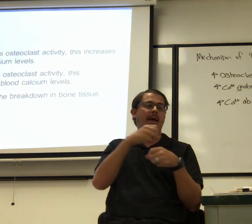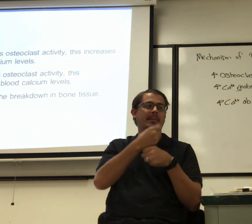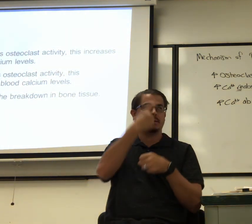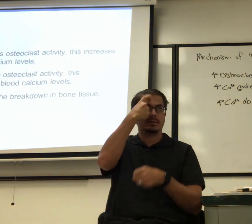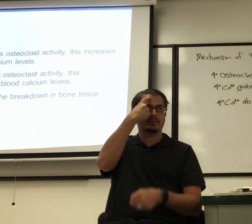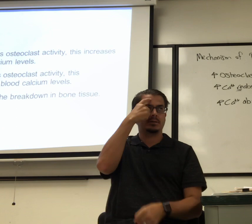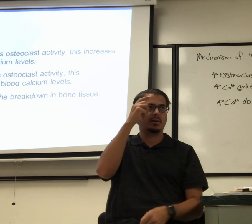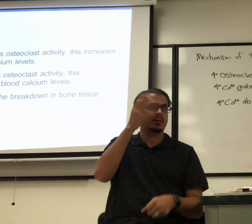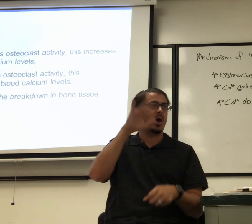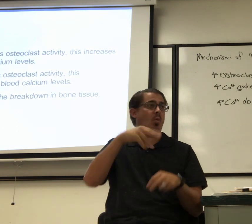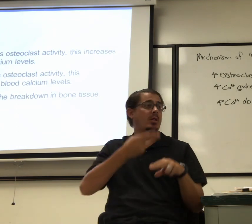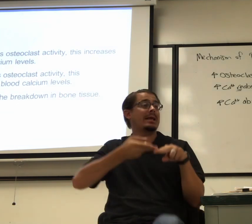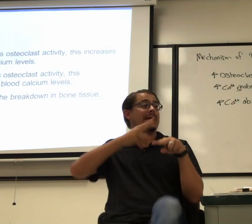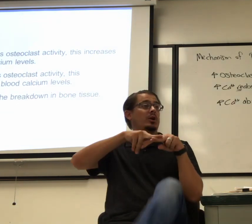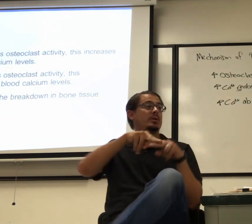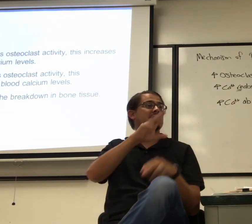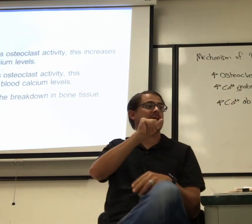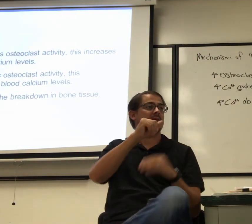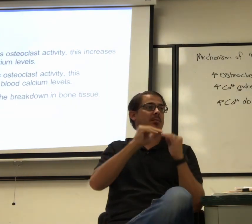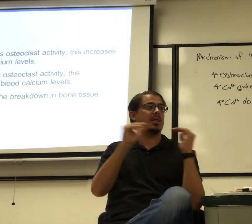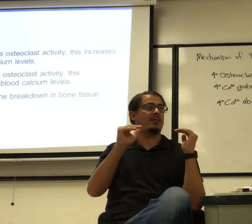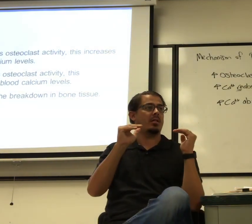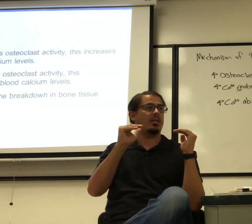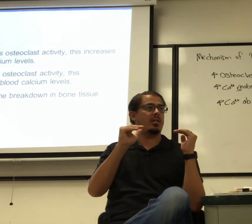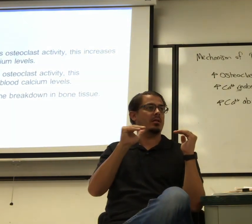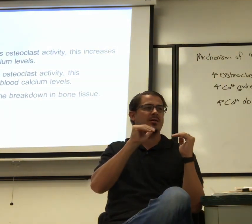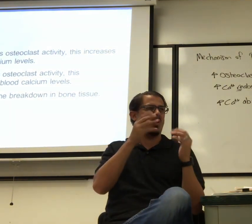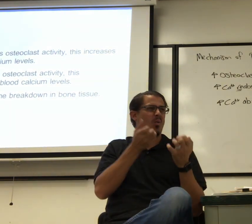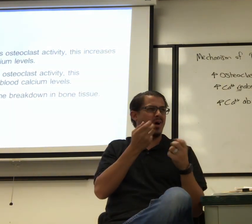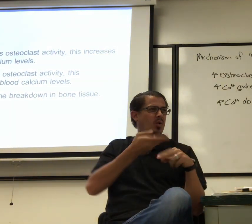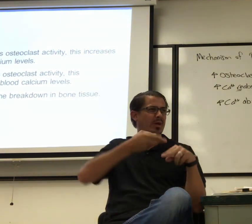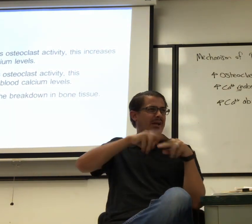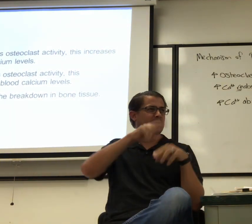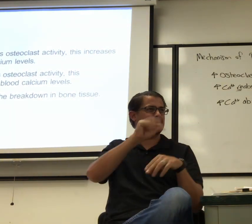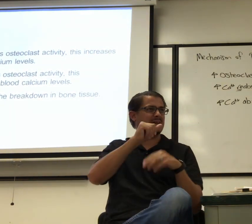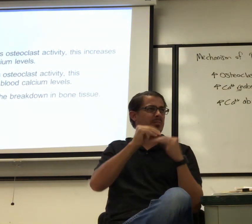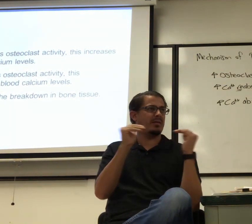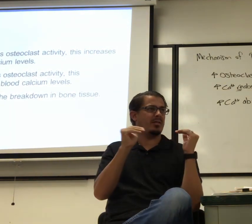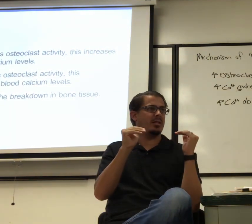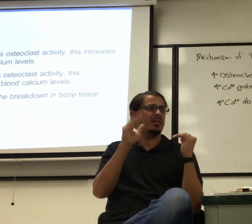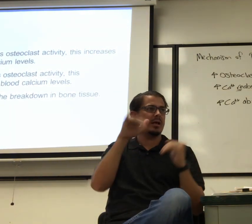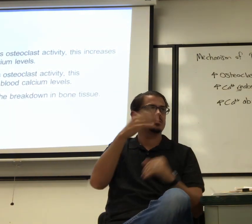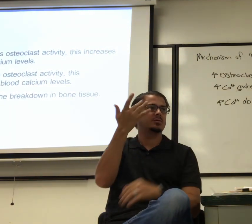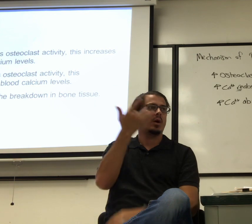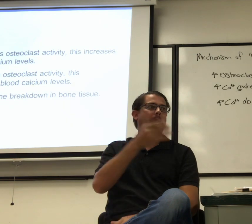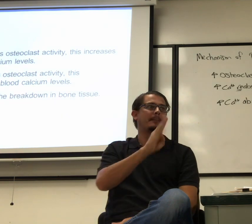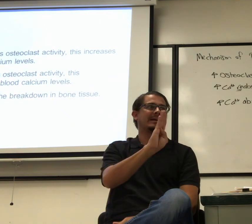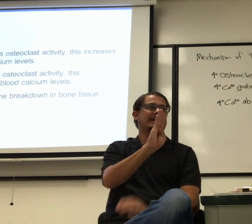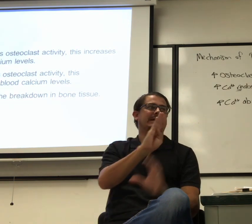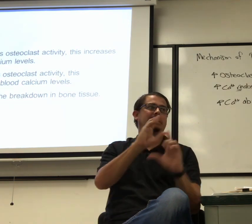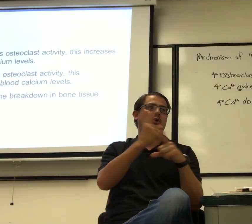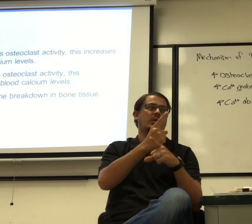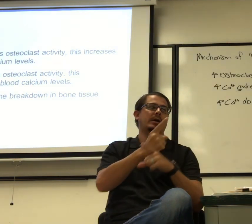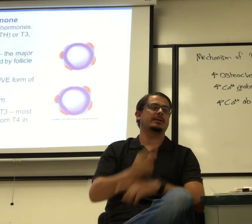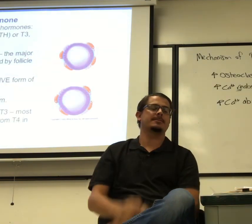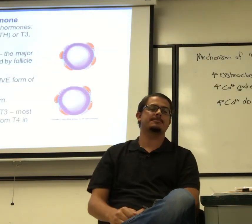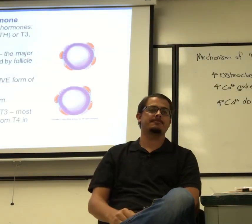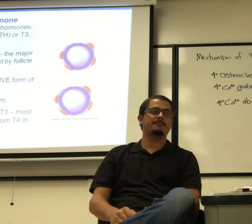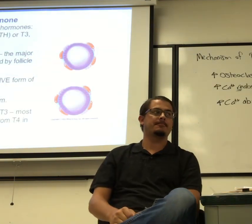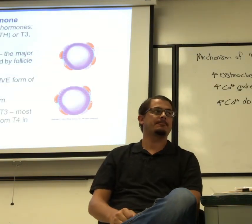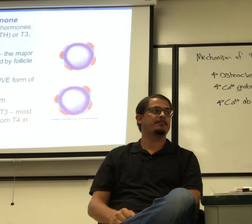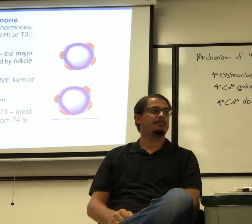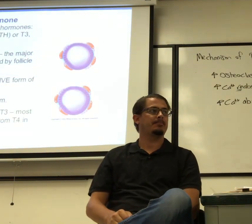bone deposition of the calcium into the bone. That choice makes sense. That would increase calcium levels.